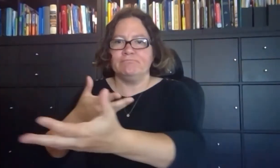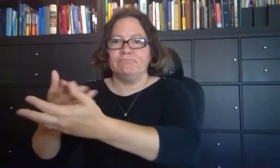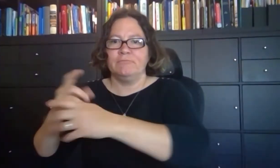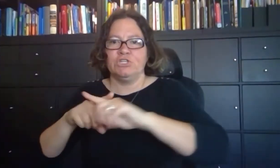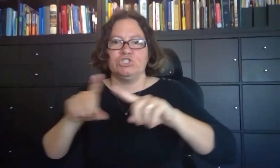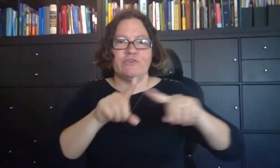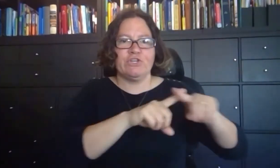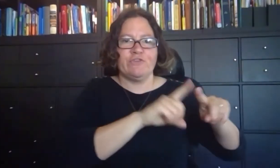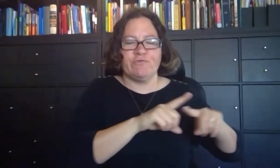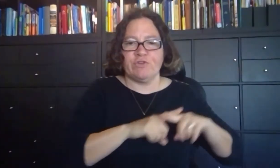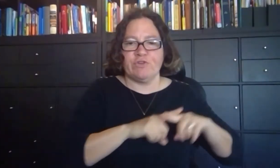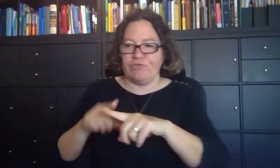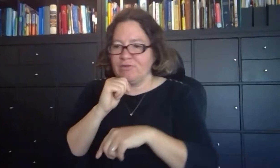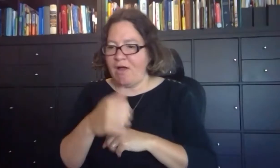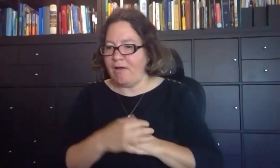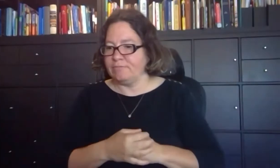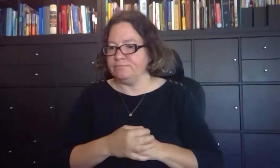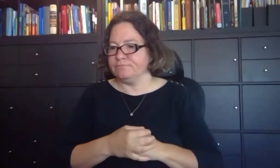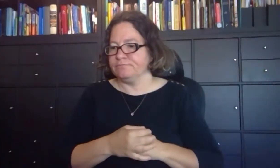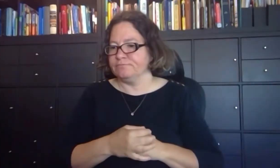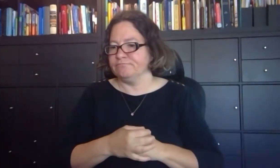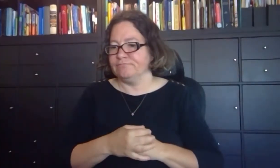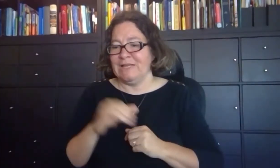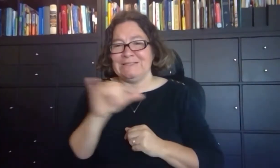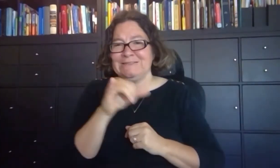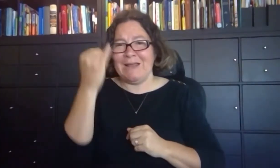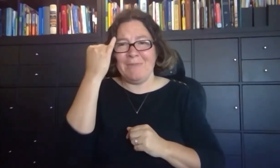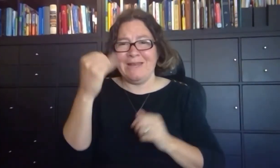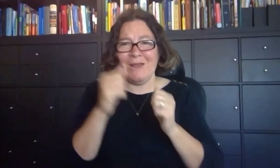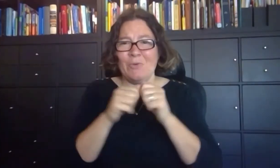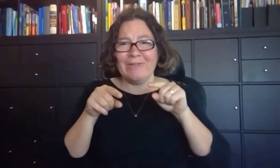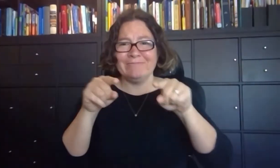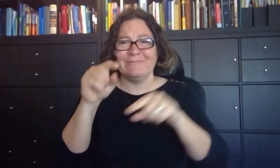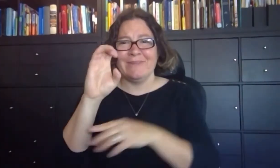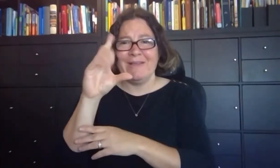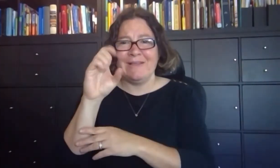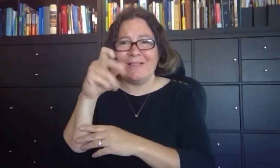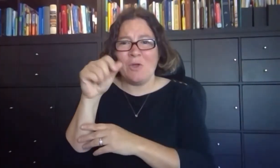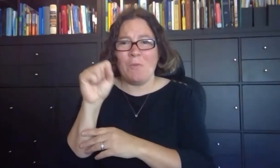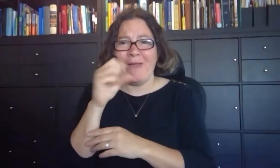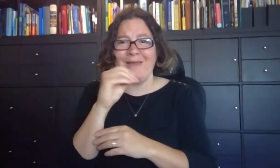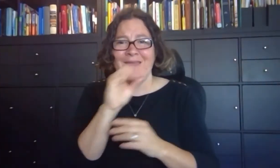because our own biases and our own limitations keep us